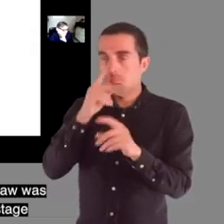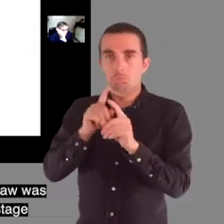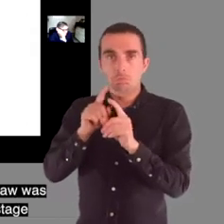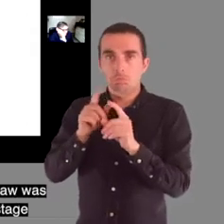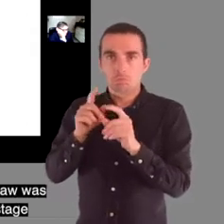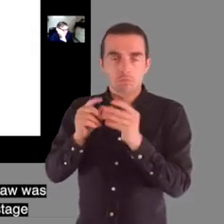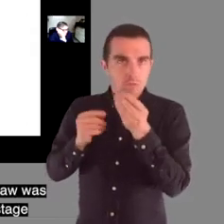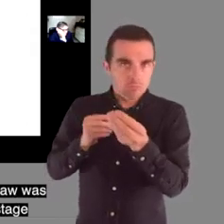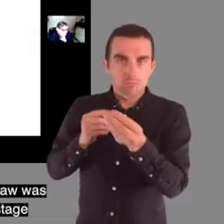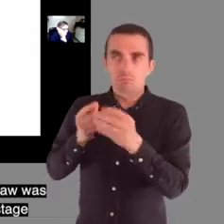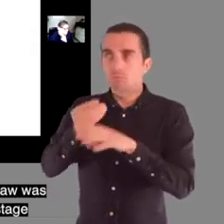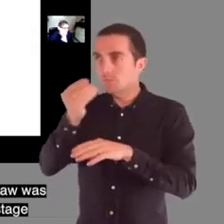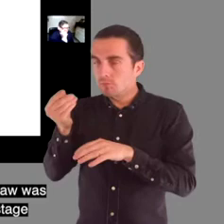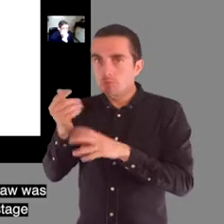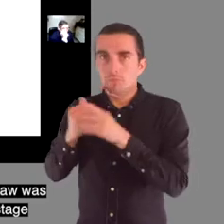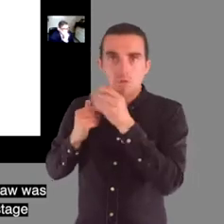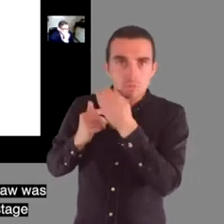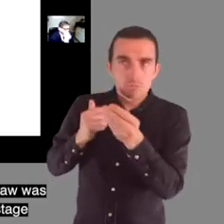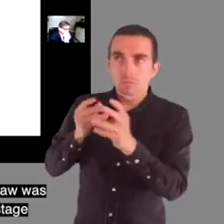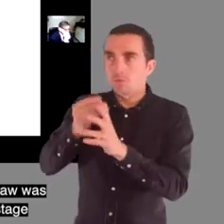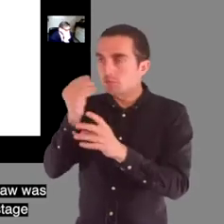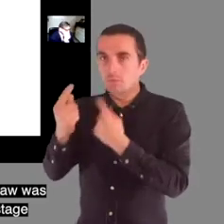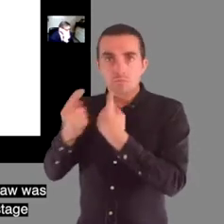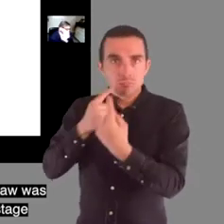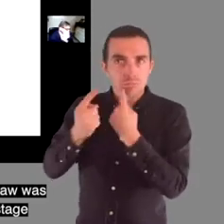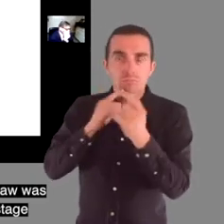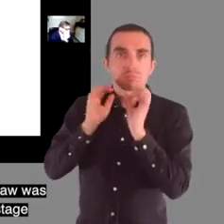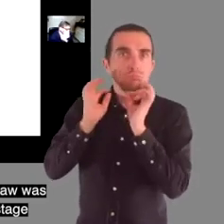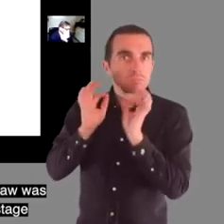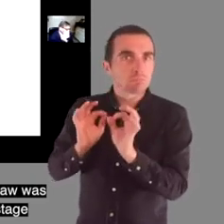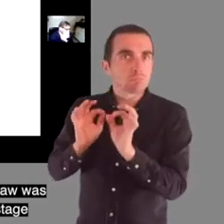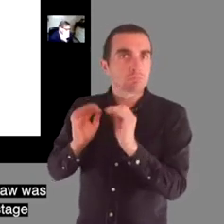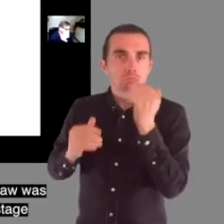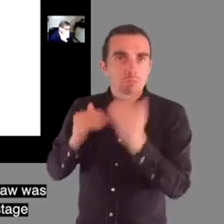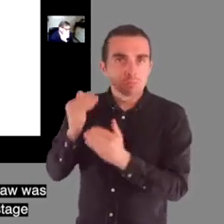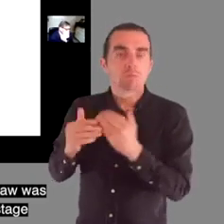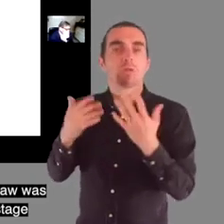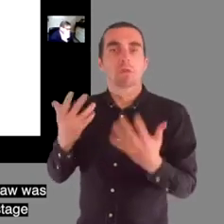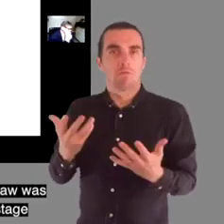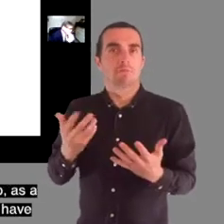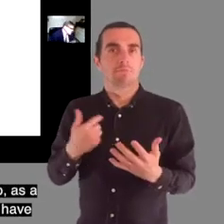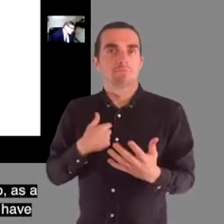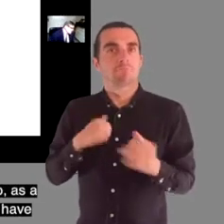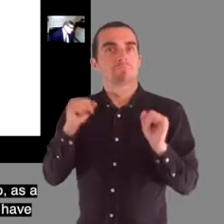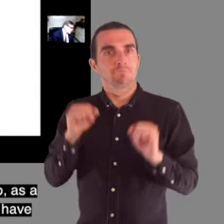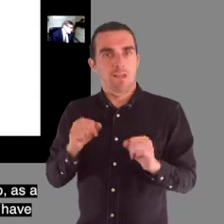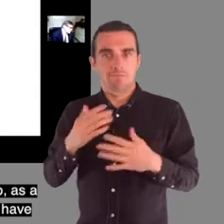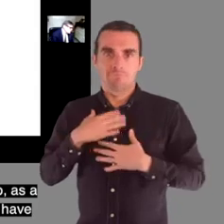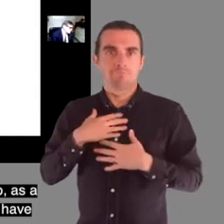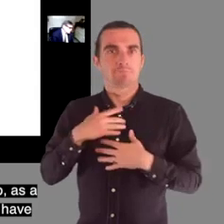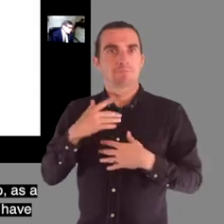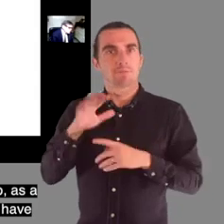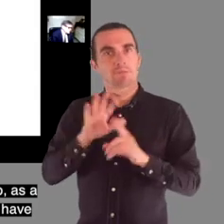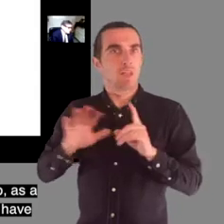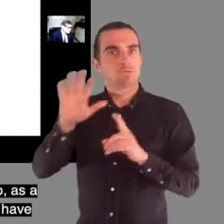happy to say. And what we saw was that through this sort of two-stage process, we